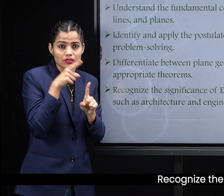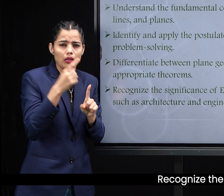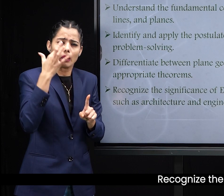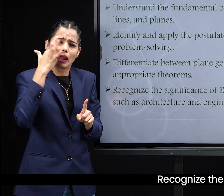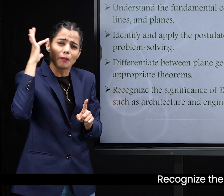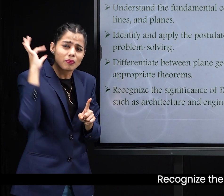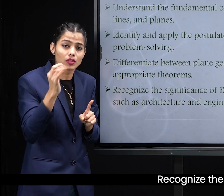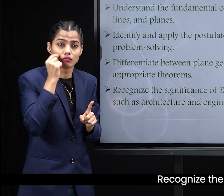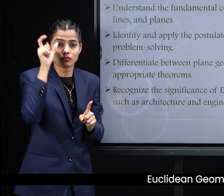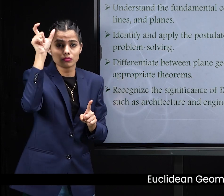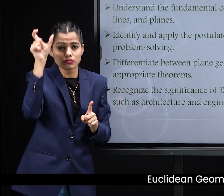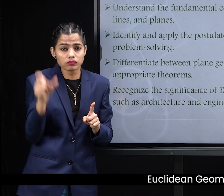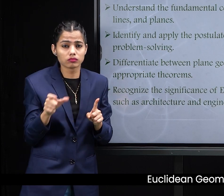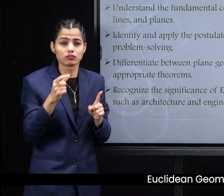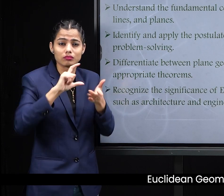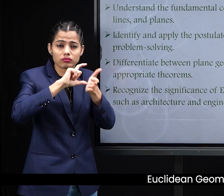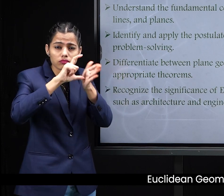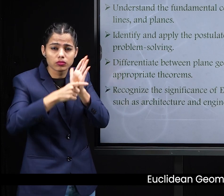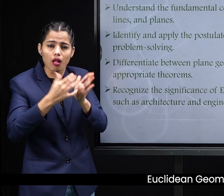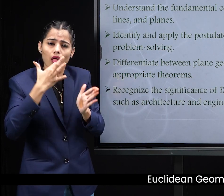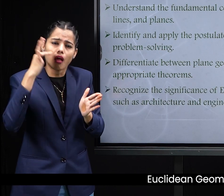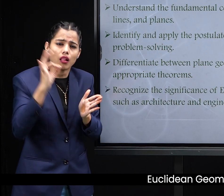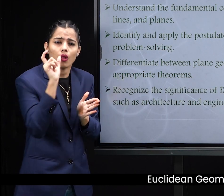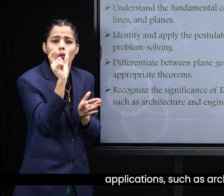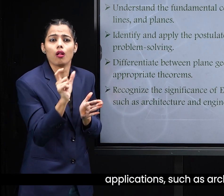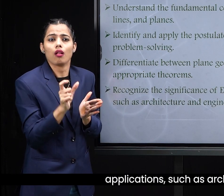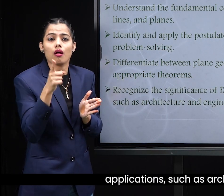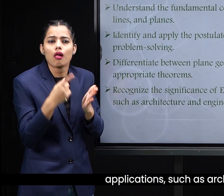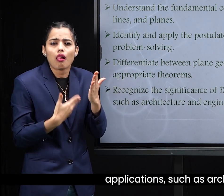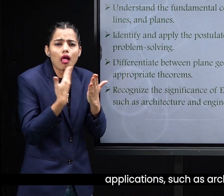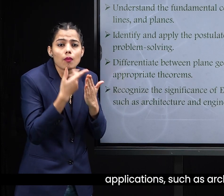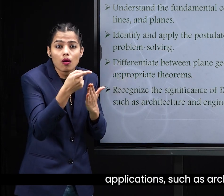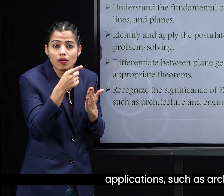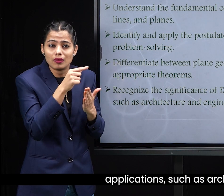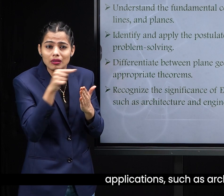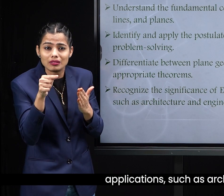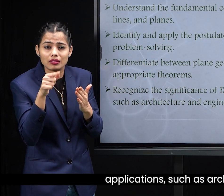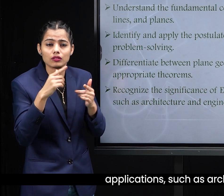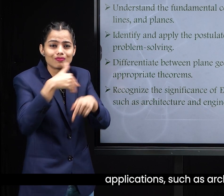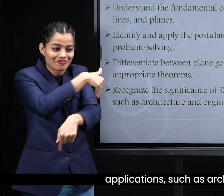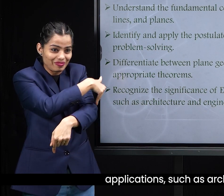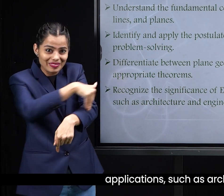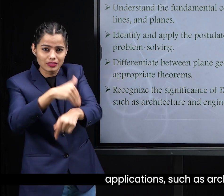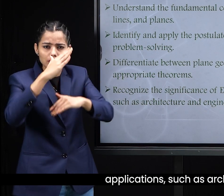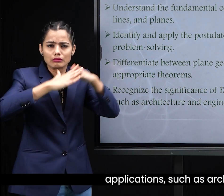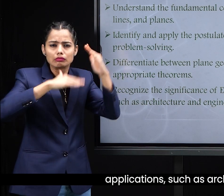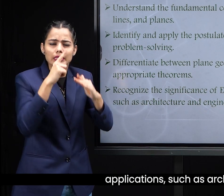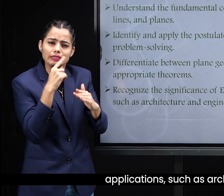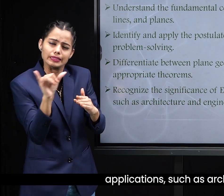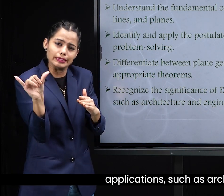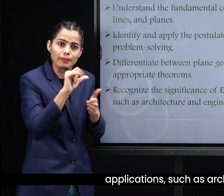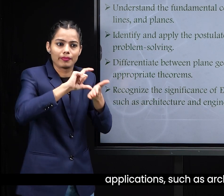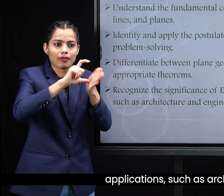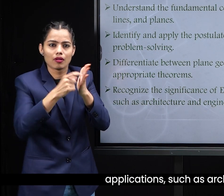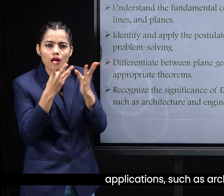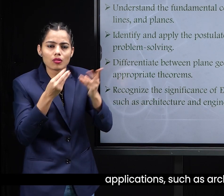Recognize the significance of Euclidean geometry in real-world applications such as architecture and